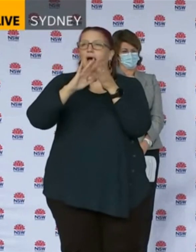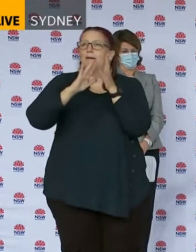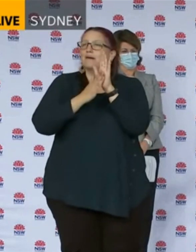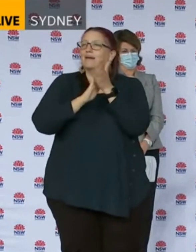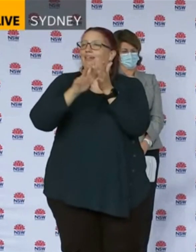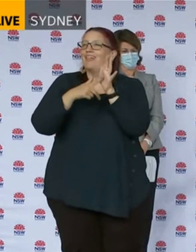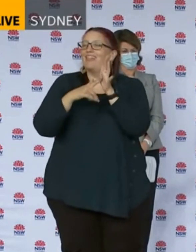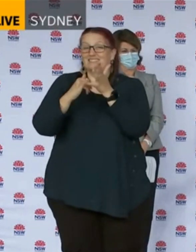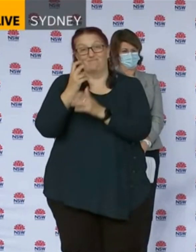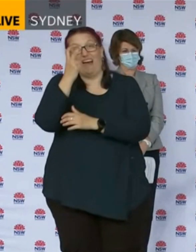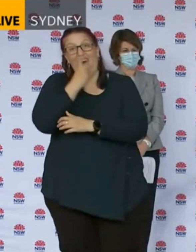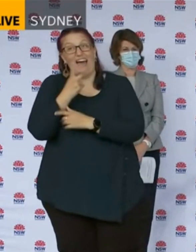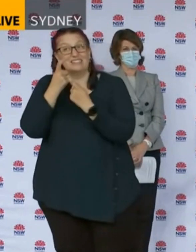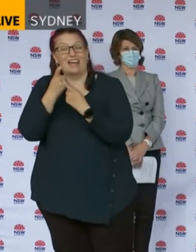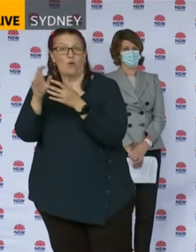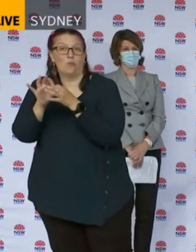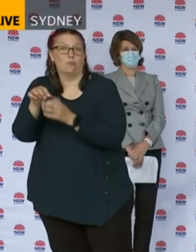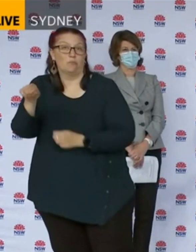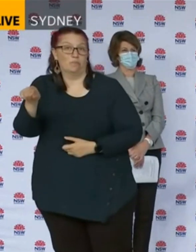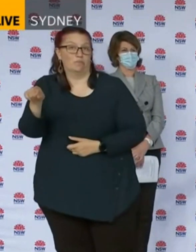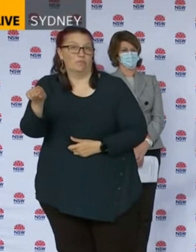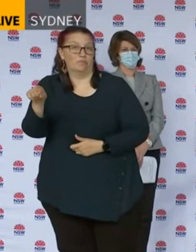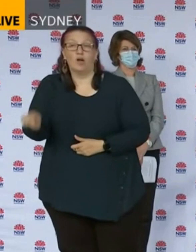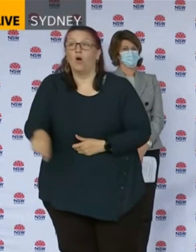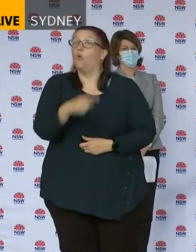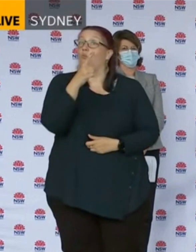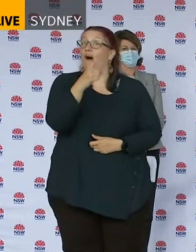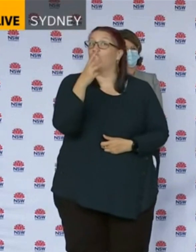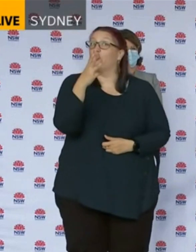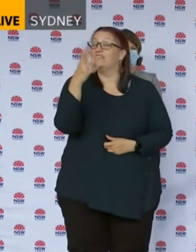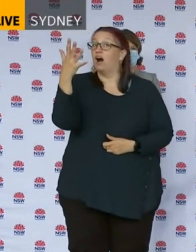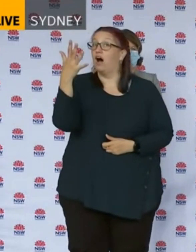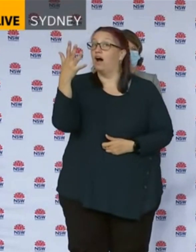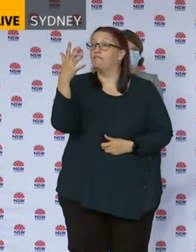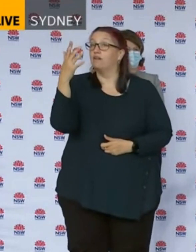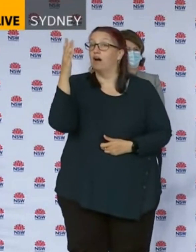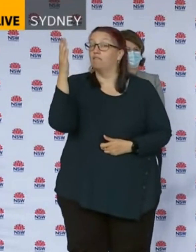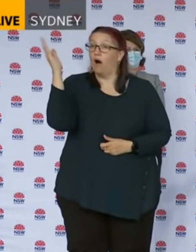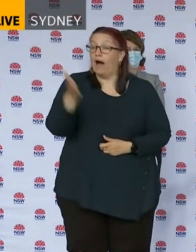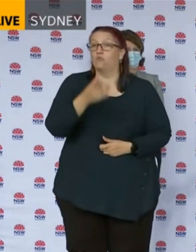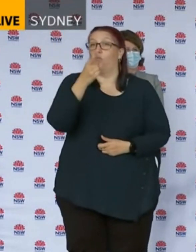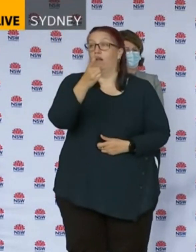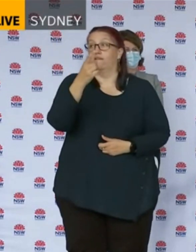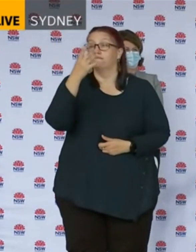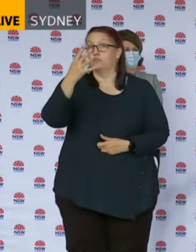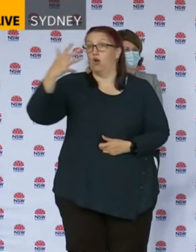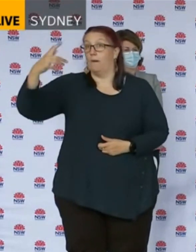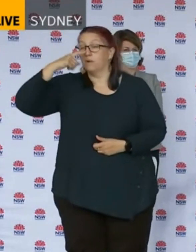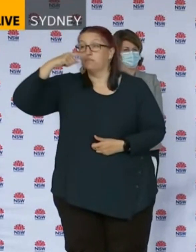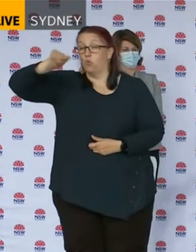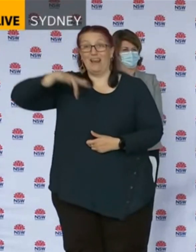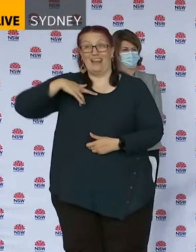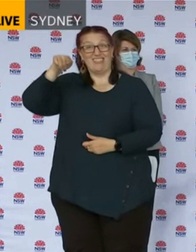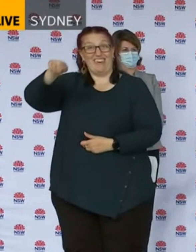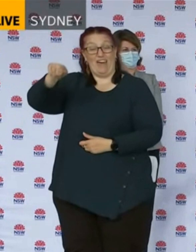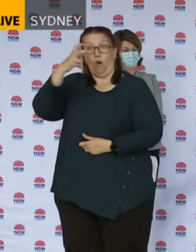around 135 out of the 149 residents at Summit Care were vaccinated, and they had concluded